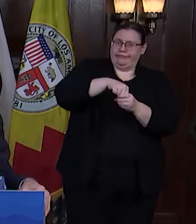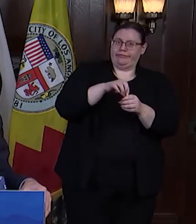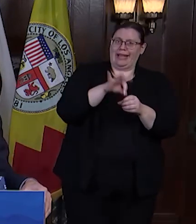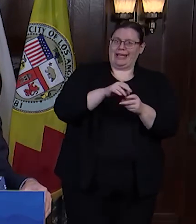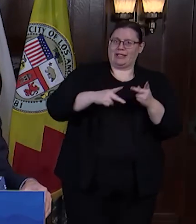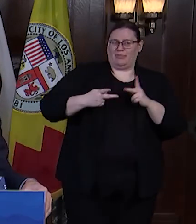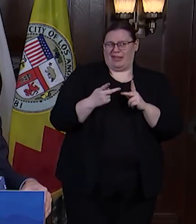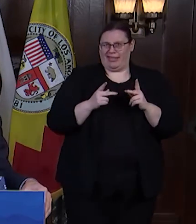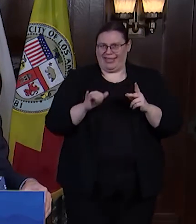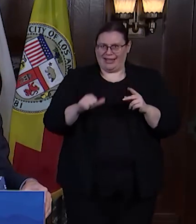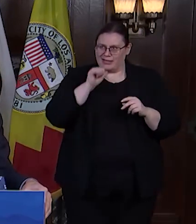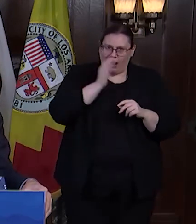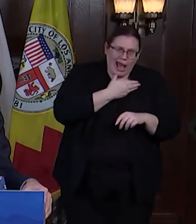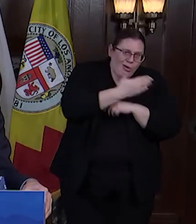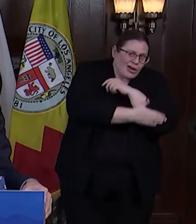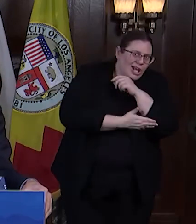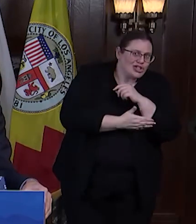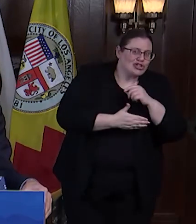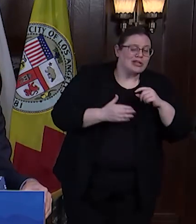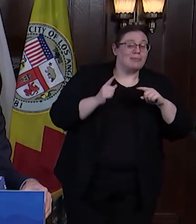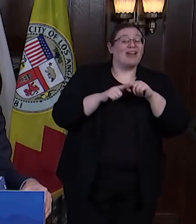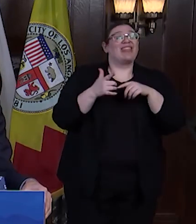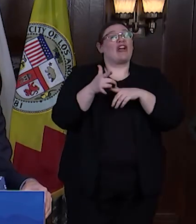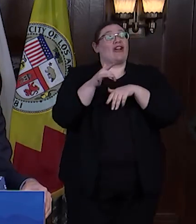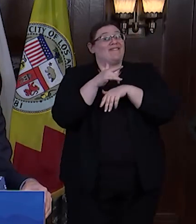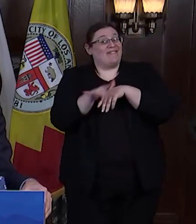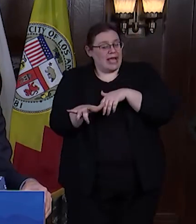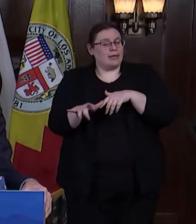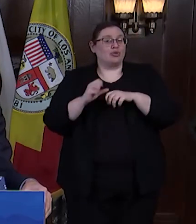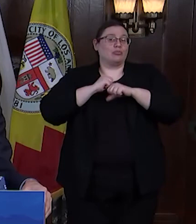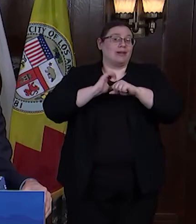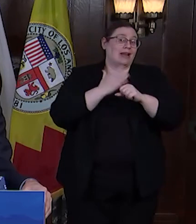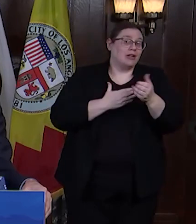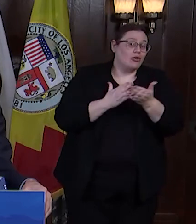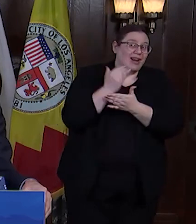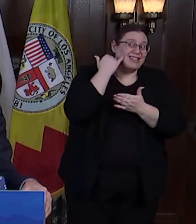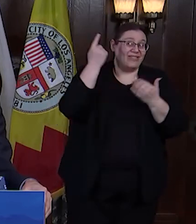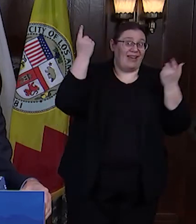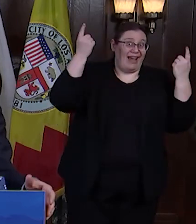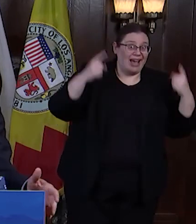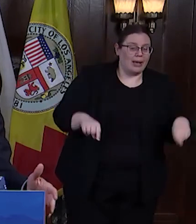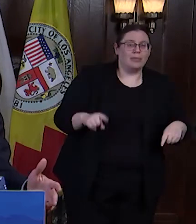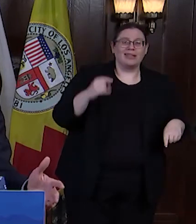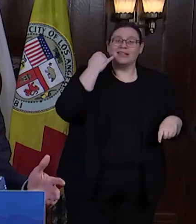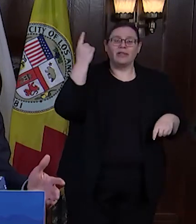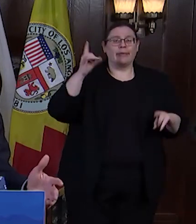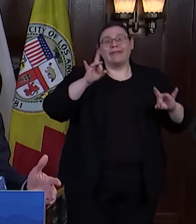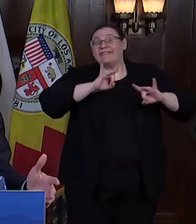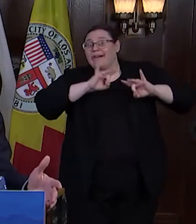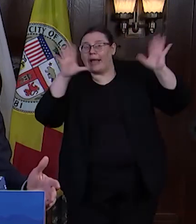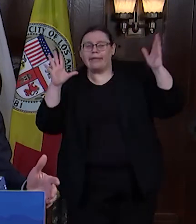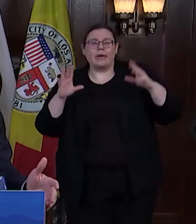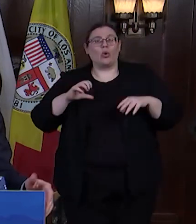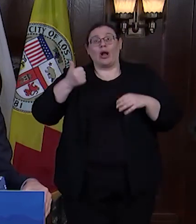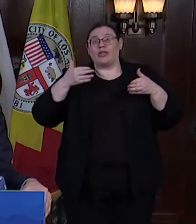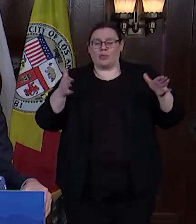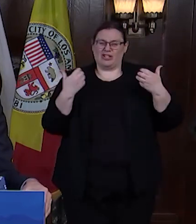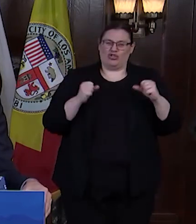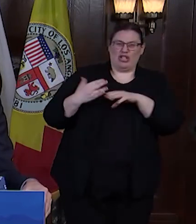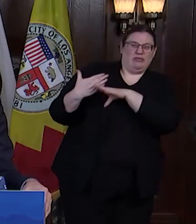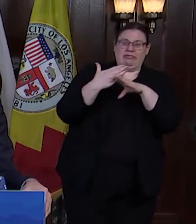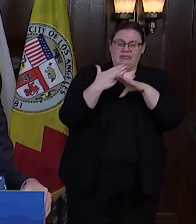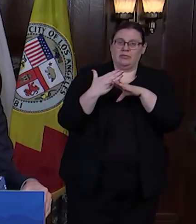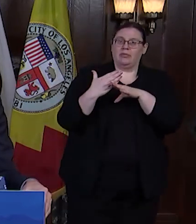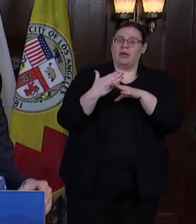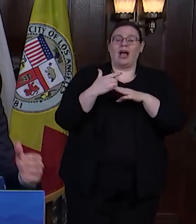that's not the sort of country we live in. But they are available to protect our rights when we need them, should anybody, through violence or any other means, try to take that away. So